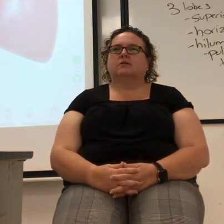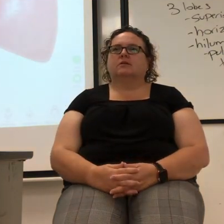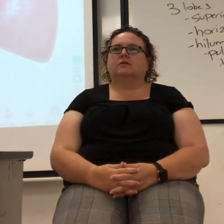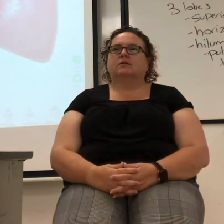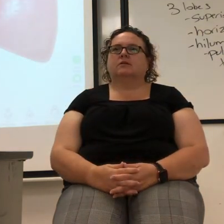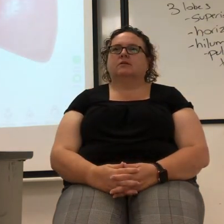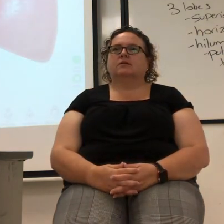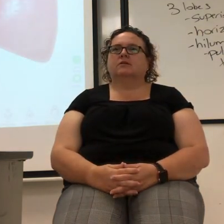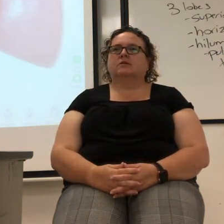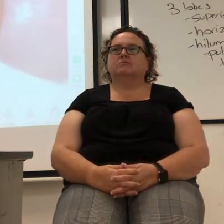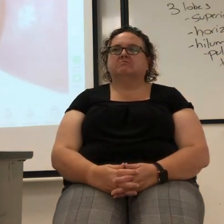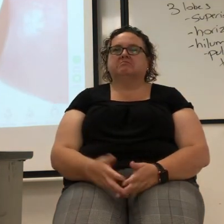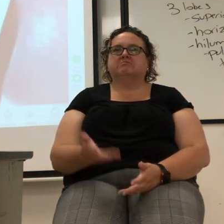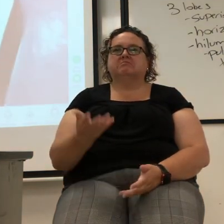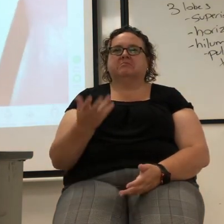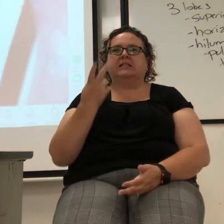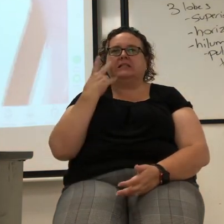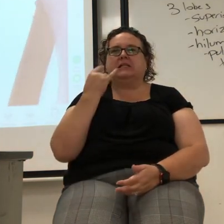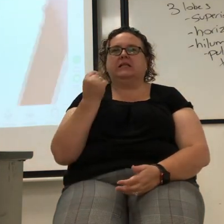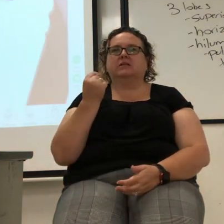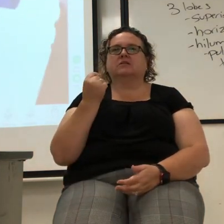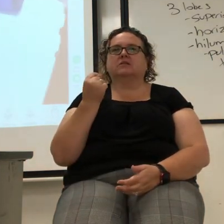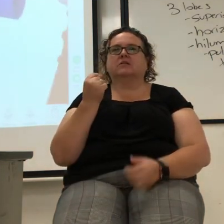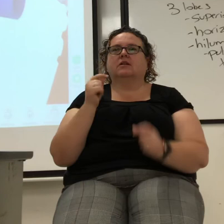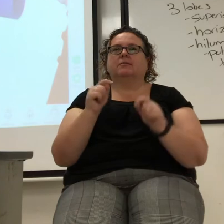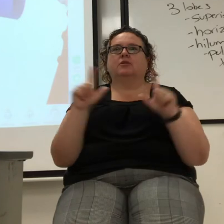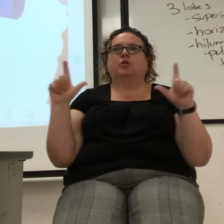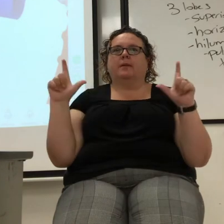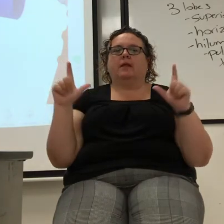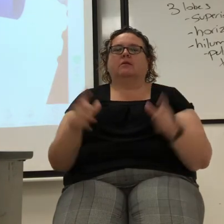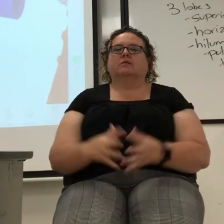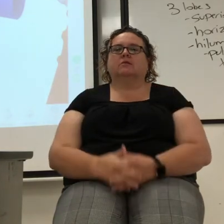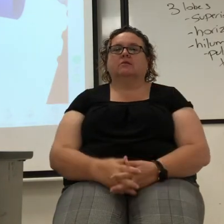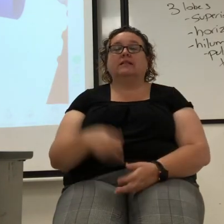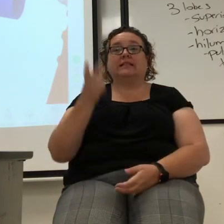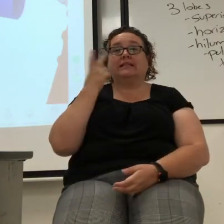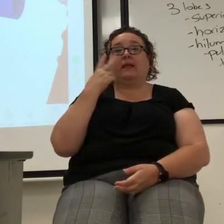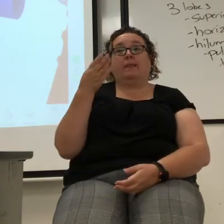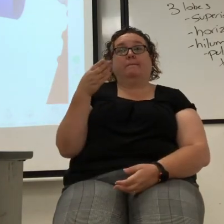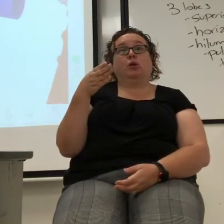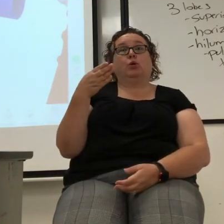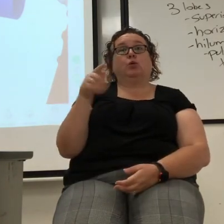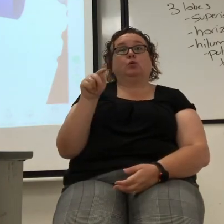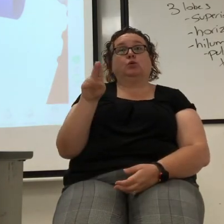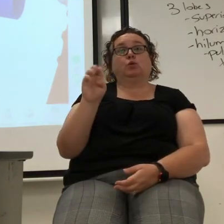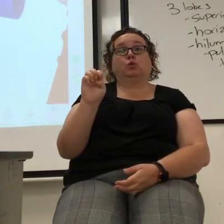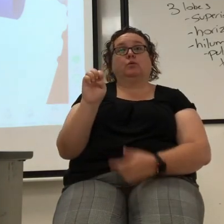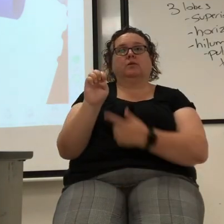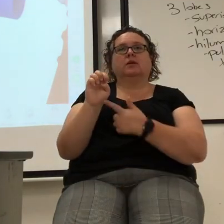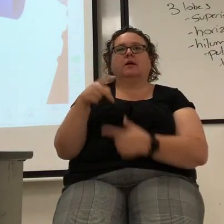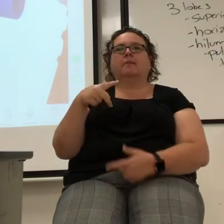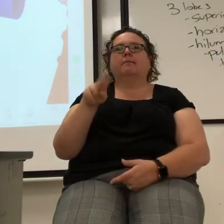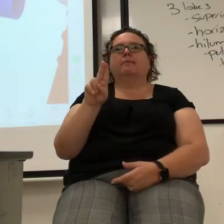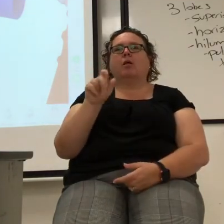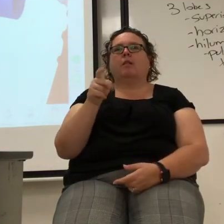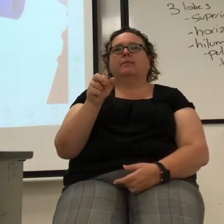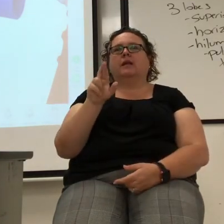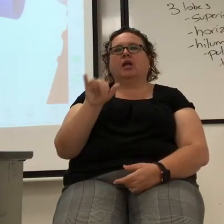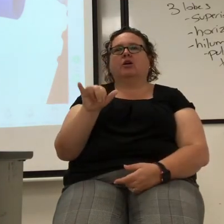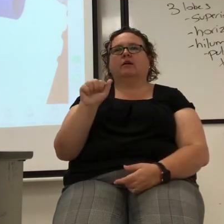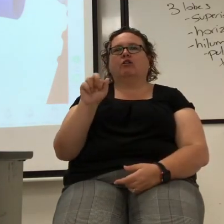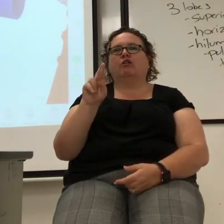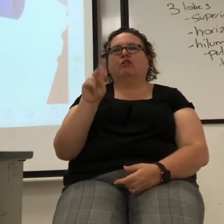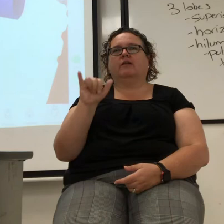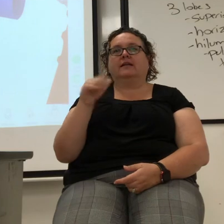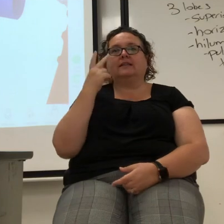Here we can kind of see it. Zoom in. See the blue tube? That's the pulmonary artery. You see how it's in front